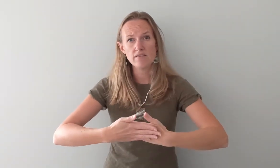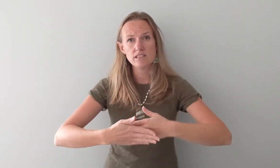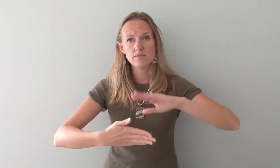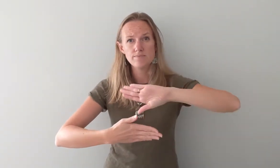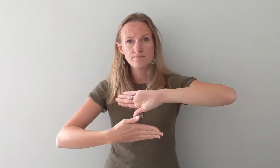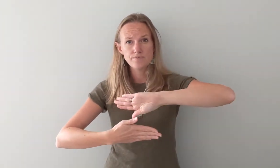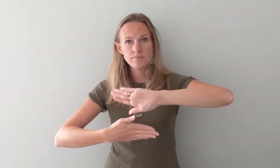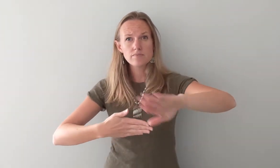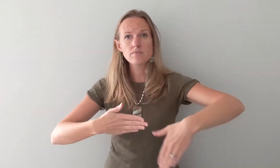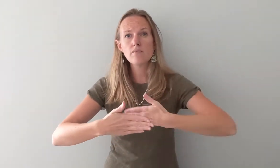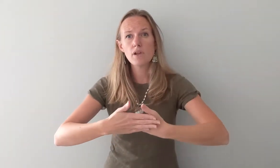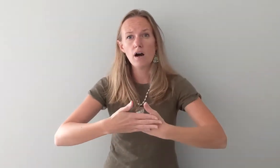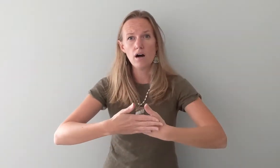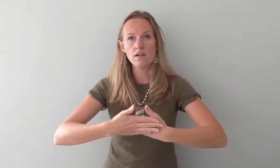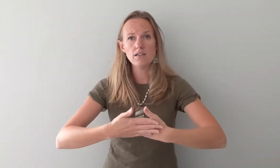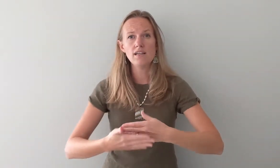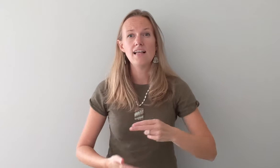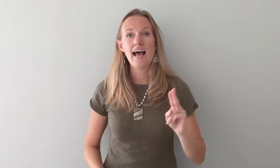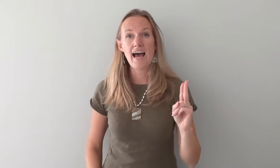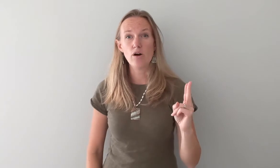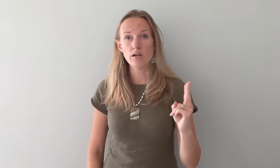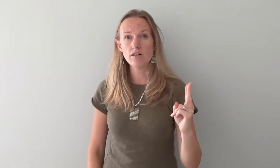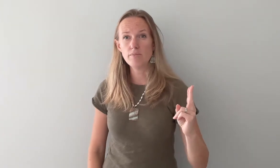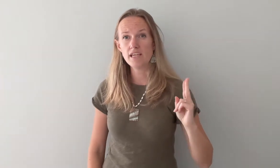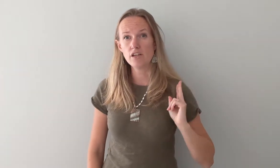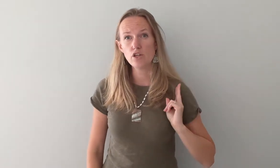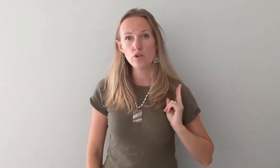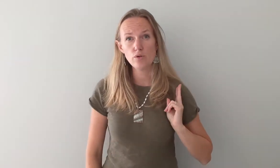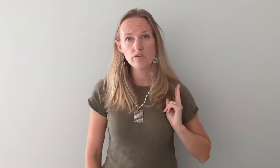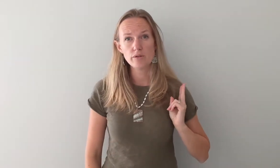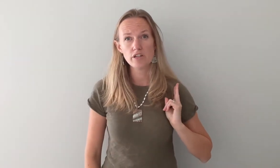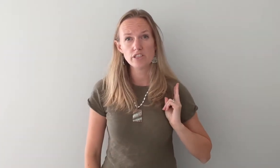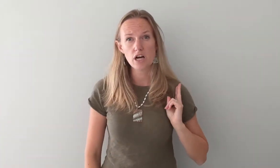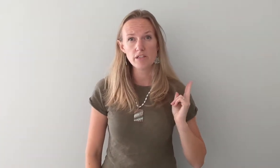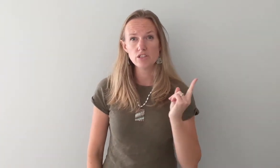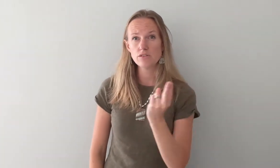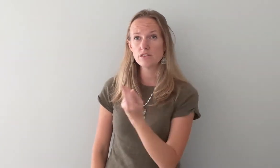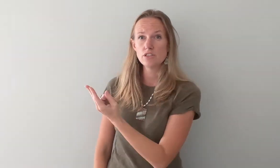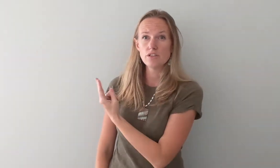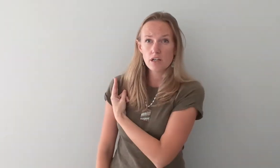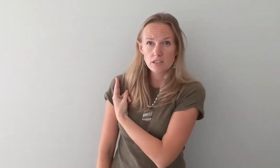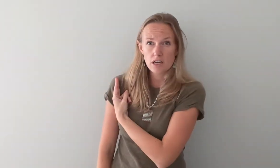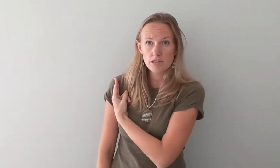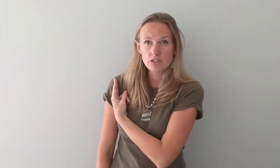around. All. Our, making a U from your dominant shoulder to your non-dominant